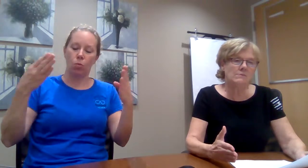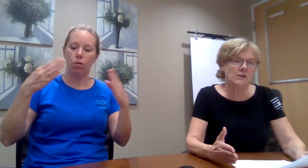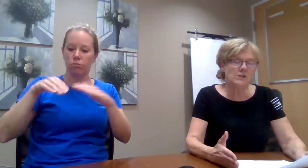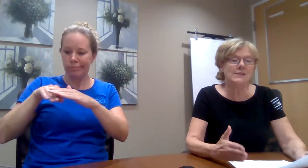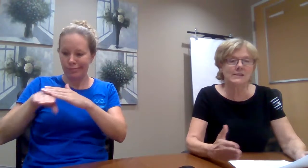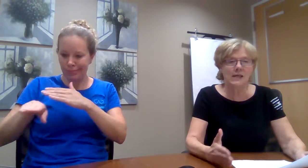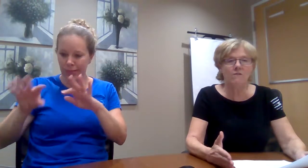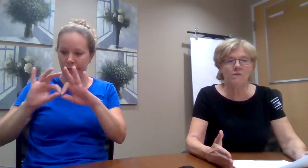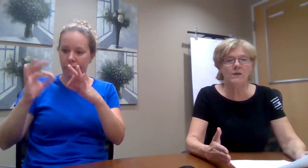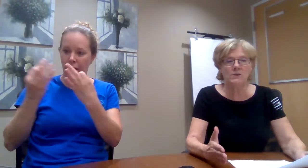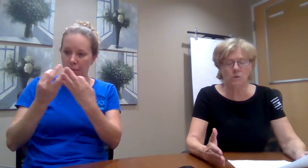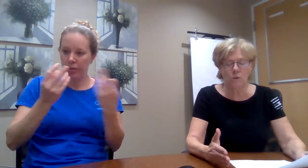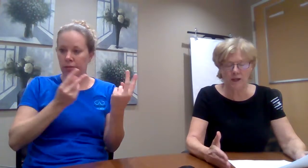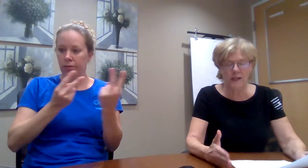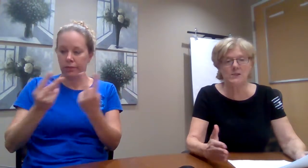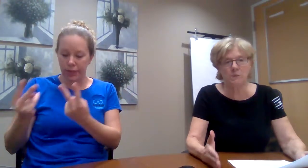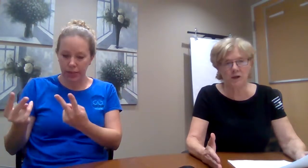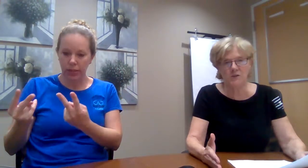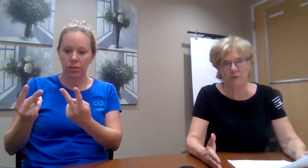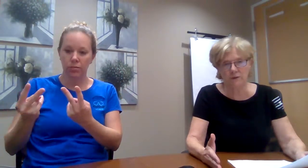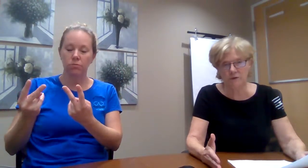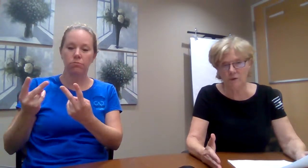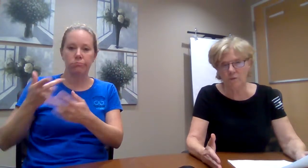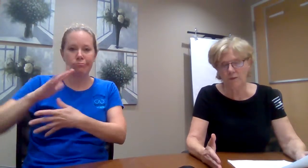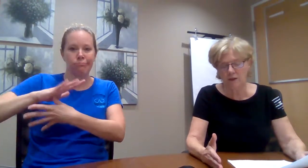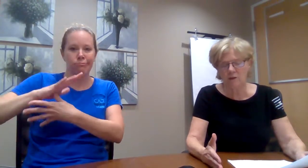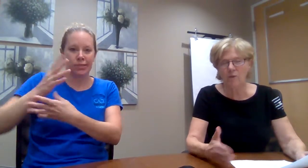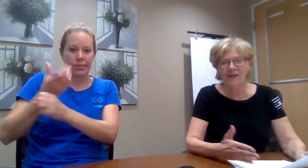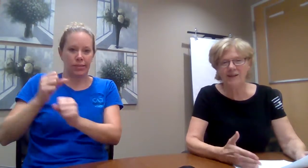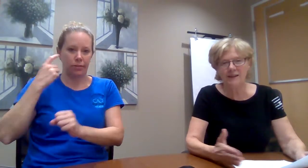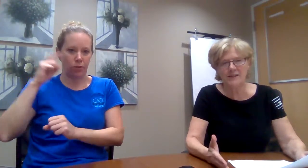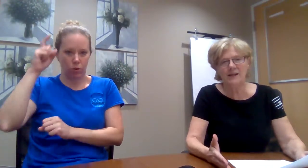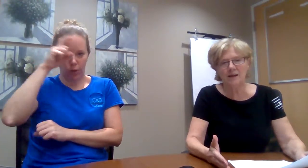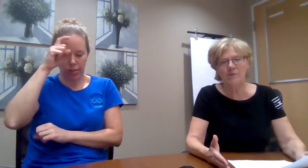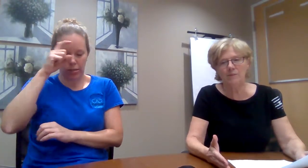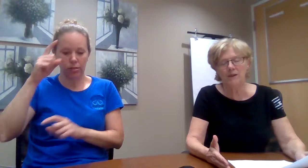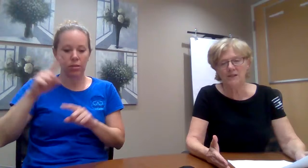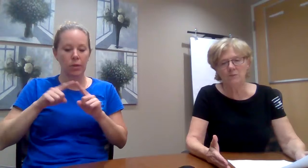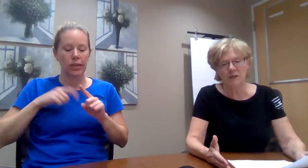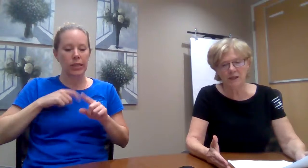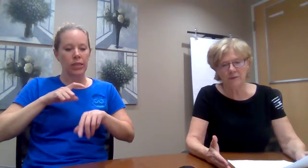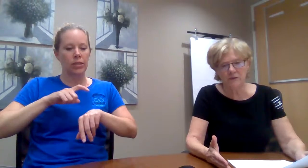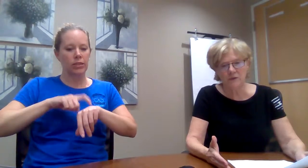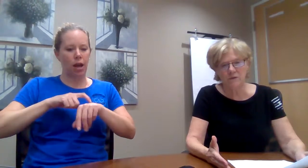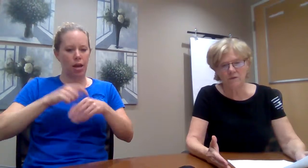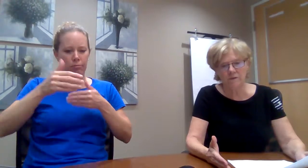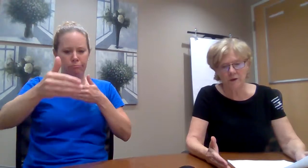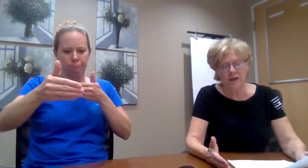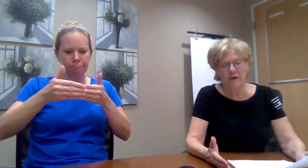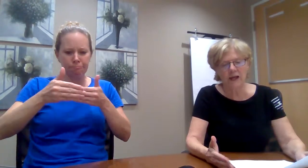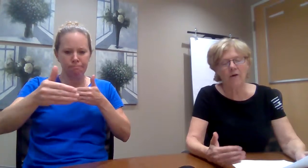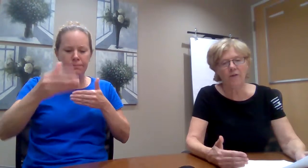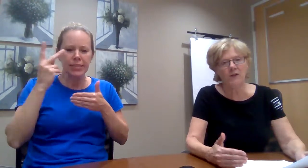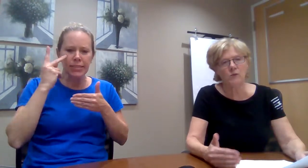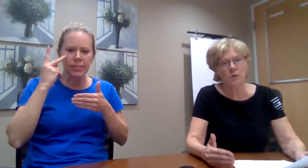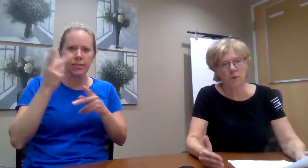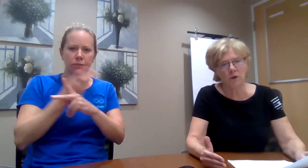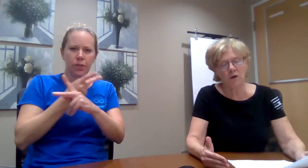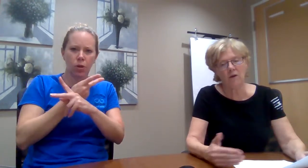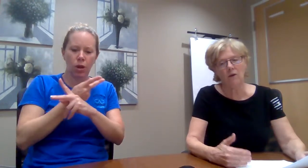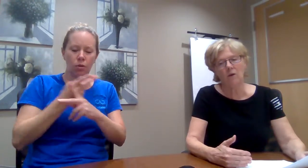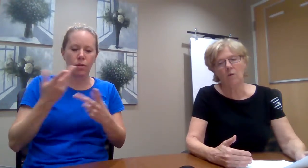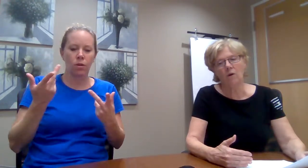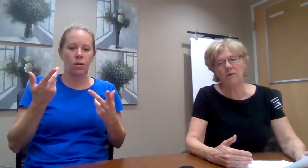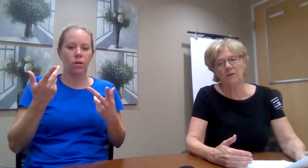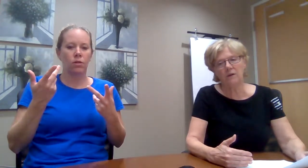in as much as a safe way as possible. So we need that time to be able to figure out how things will